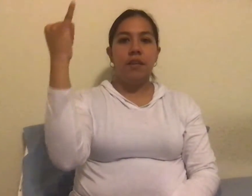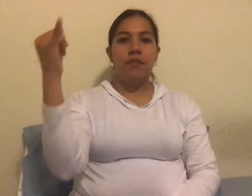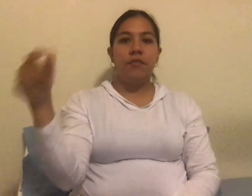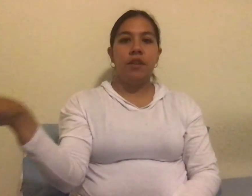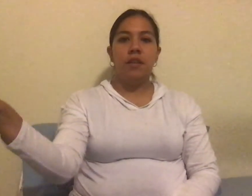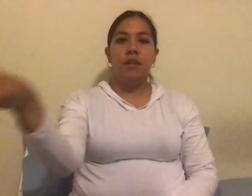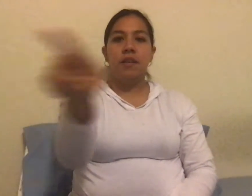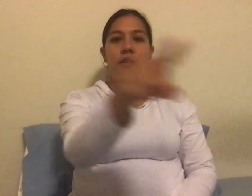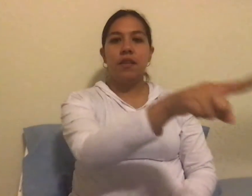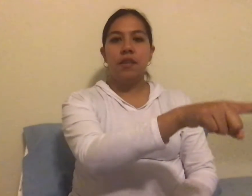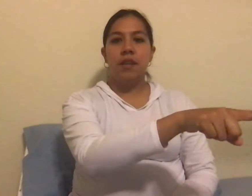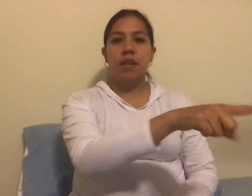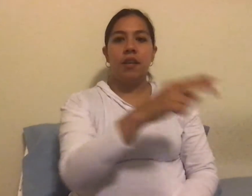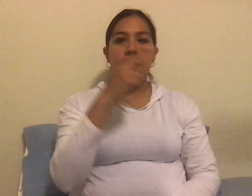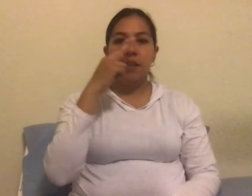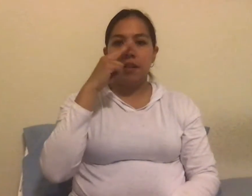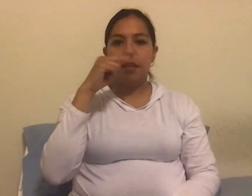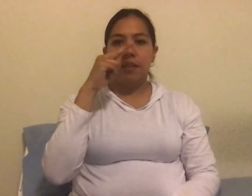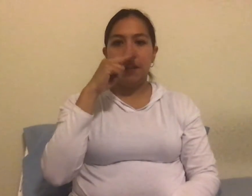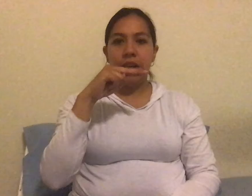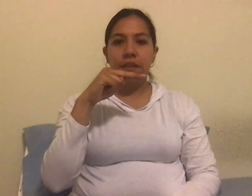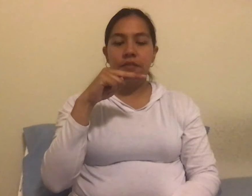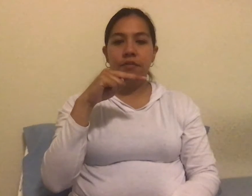if they laugh,